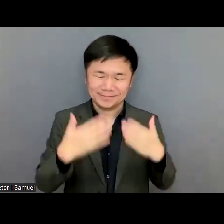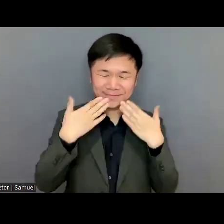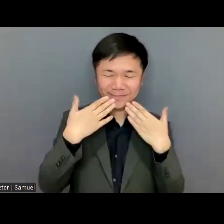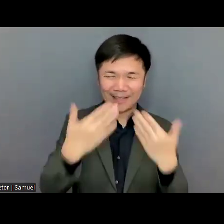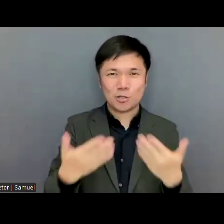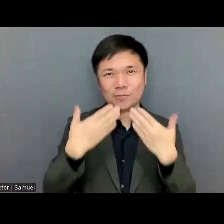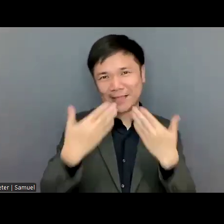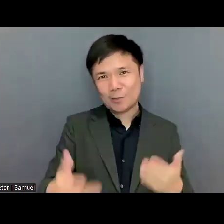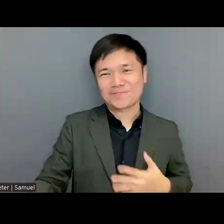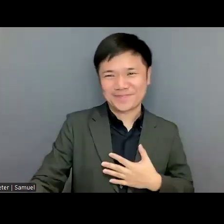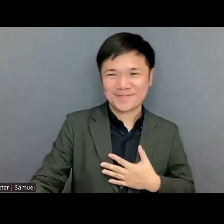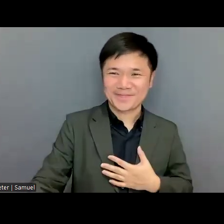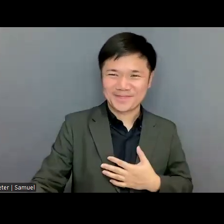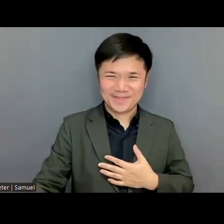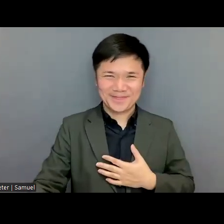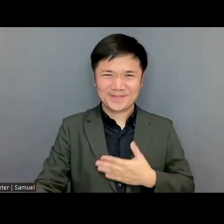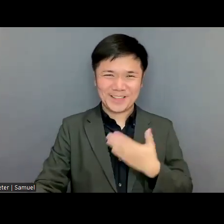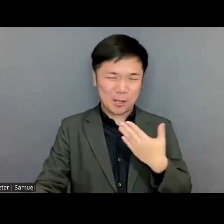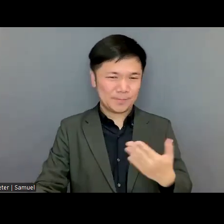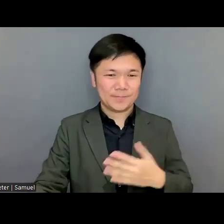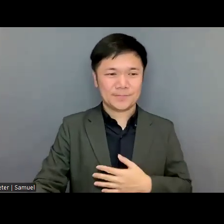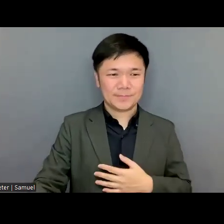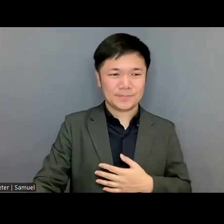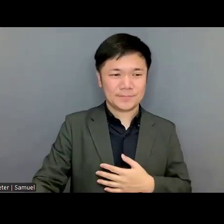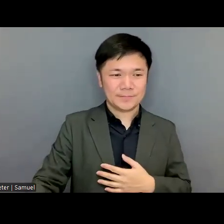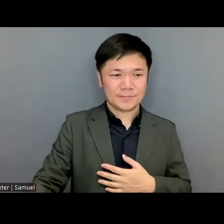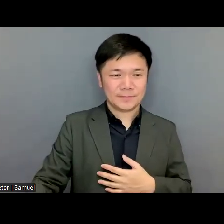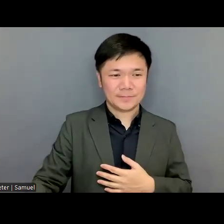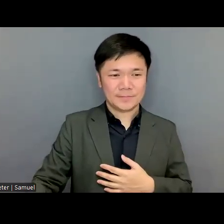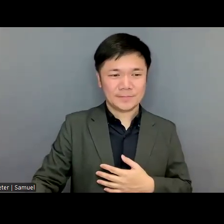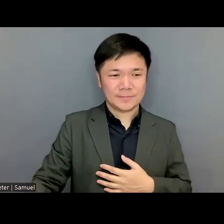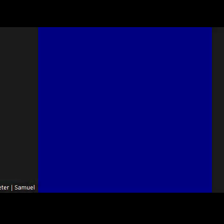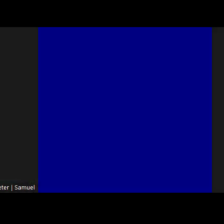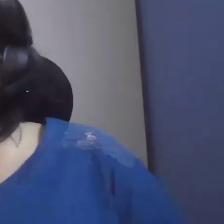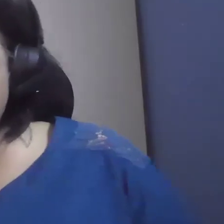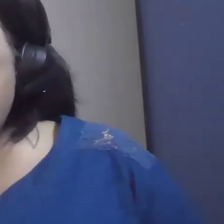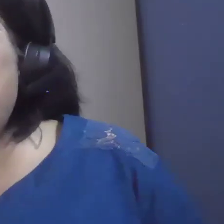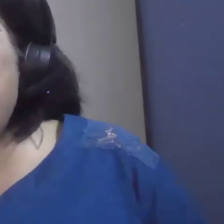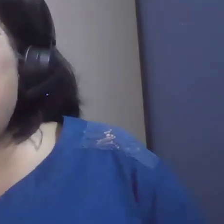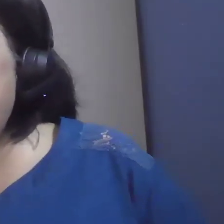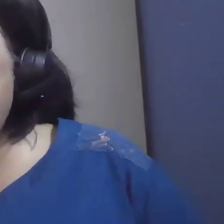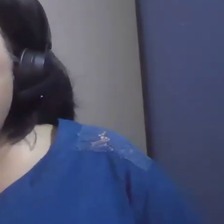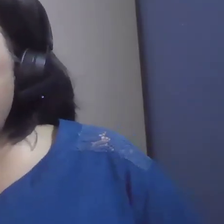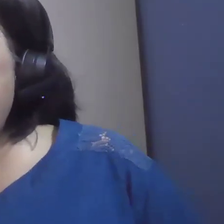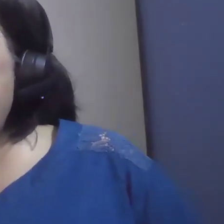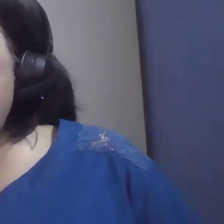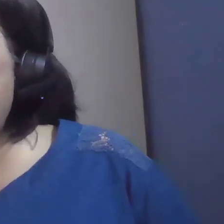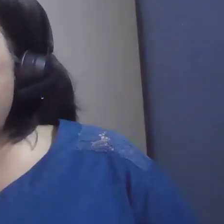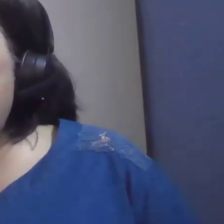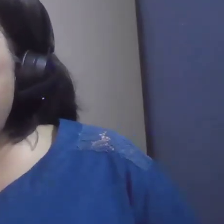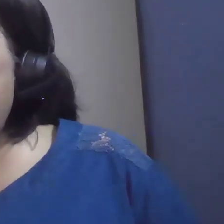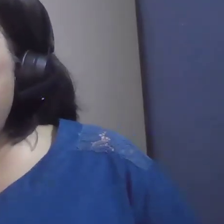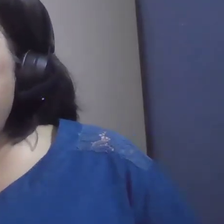for letting me know. No problem. Emmanuel, can you please confirm if you can hear us? We see that